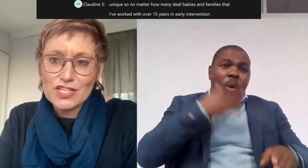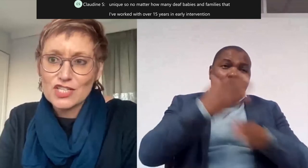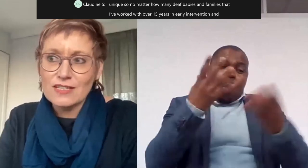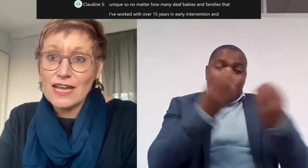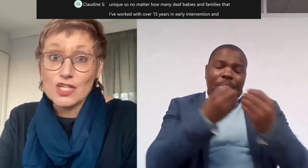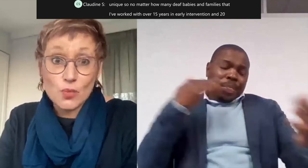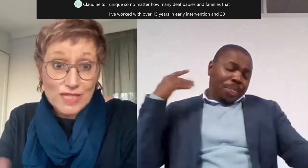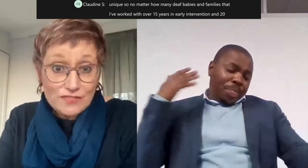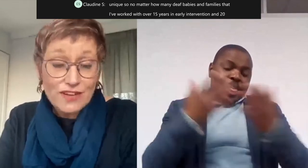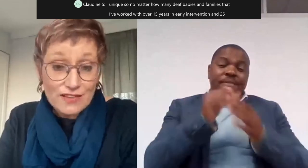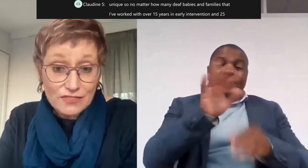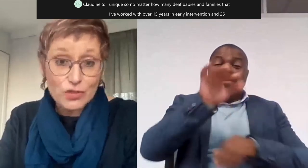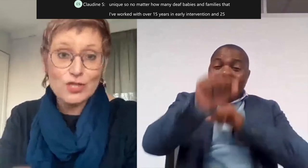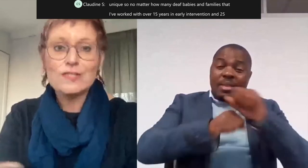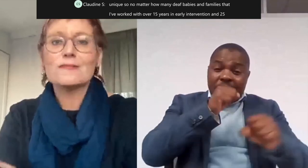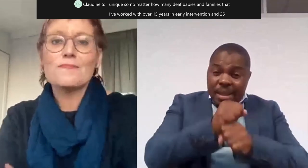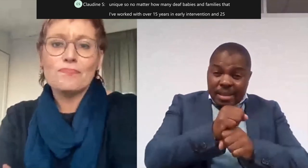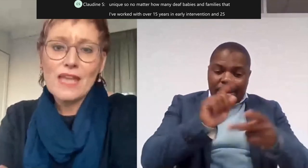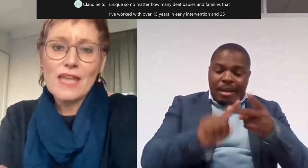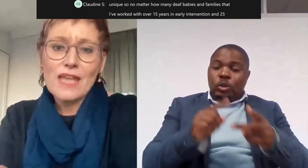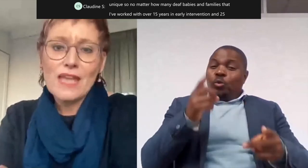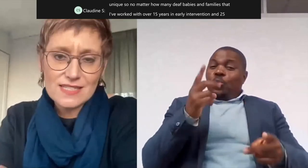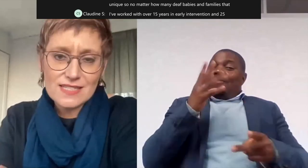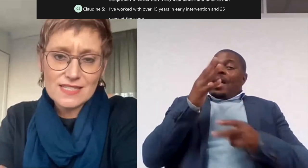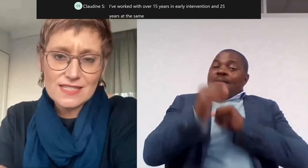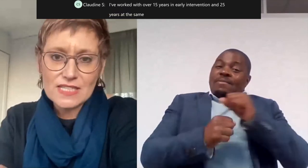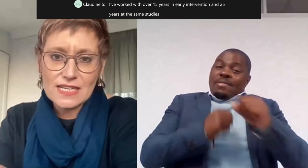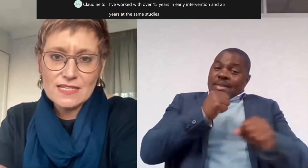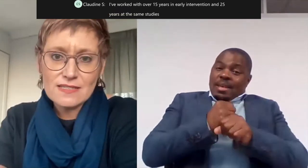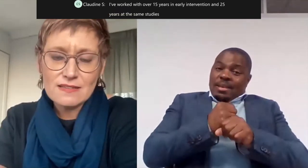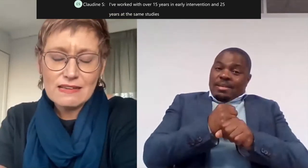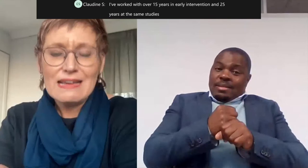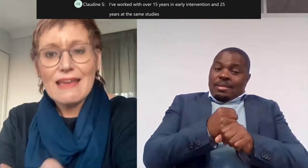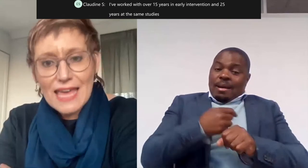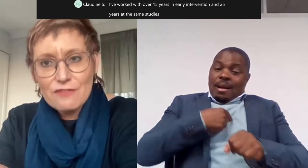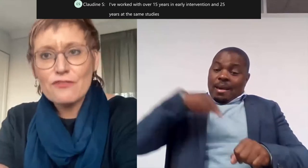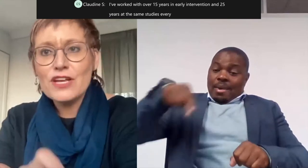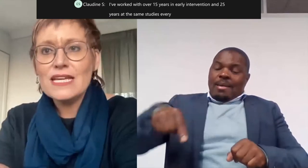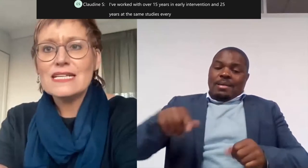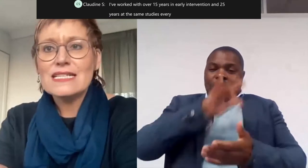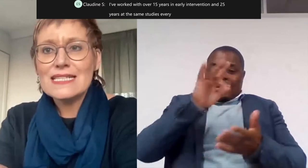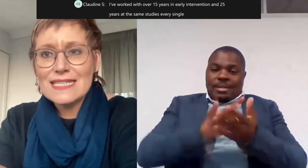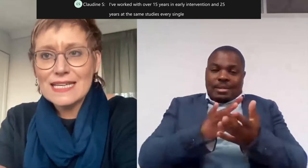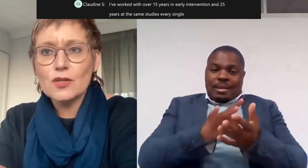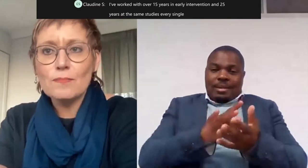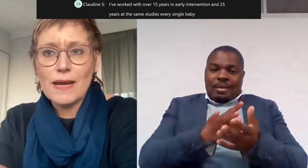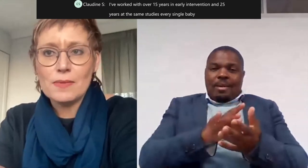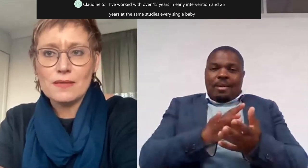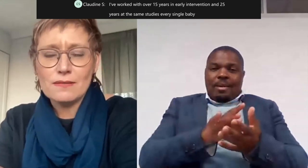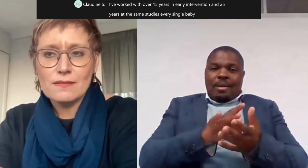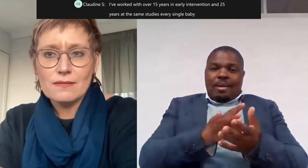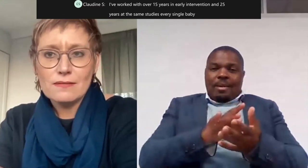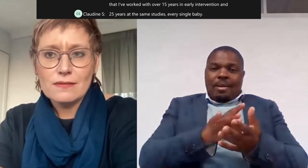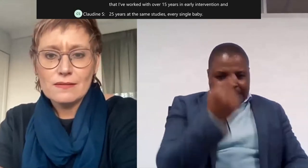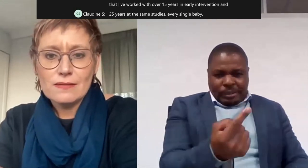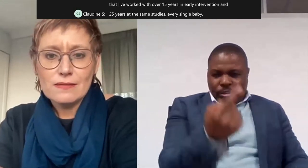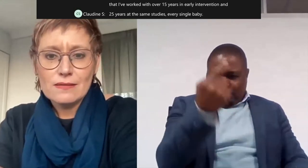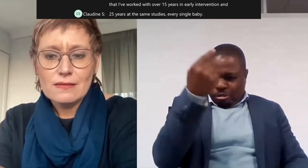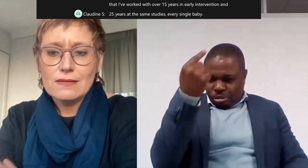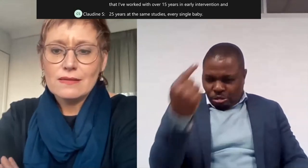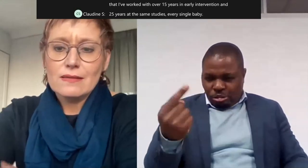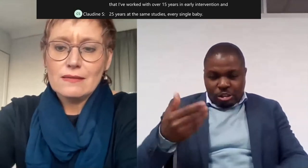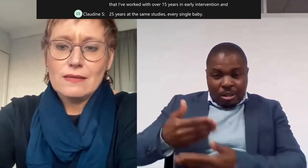early intervention and 25 years at the Center for Deaf Studies, every single baby